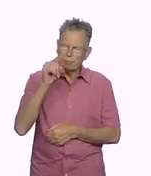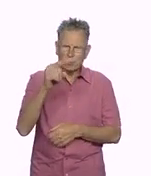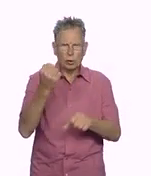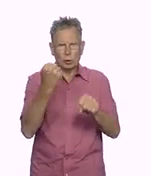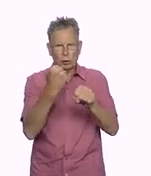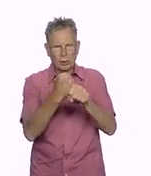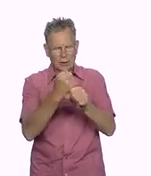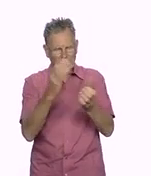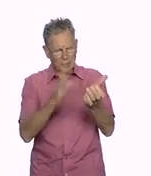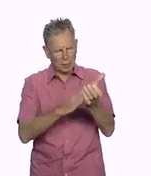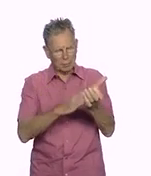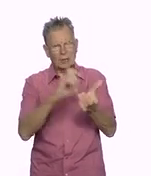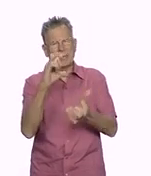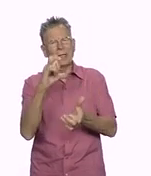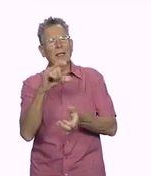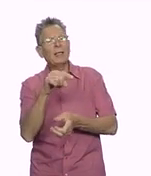About the GMC.